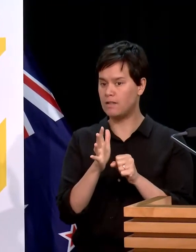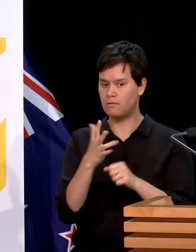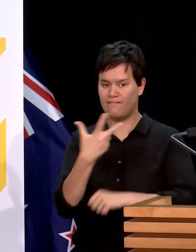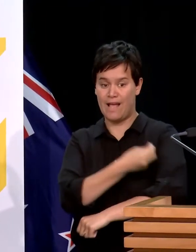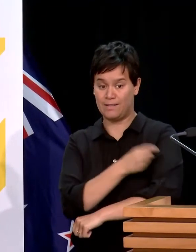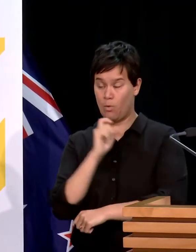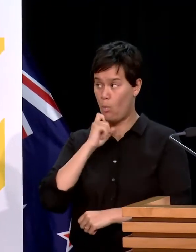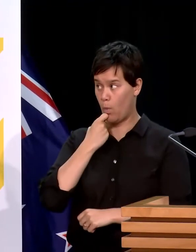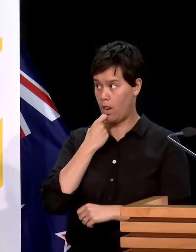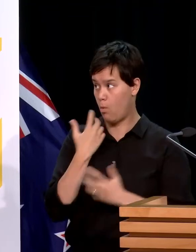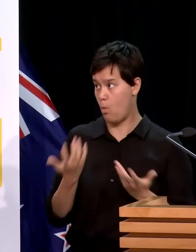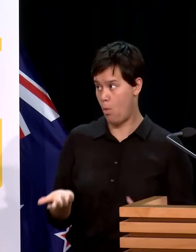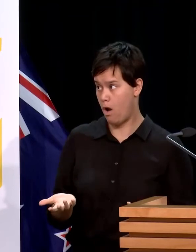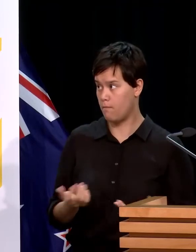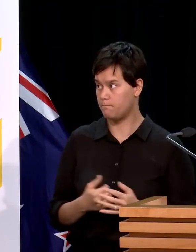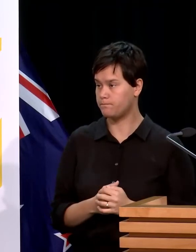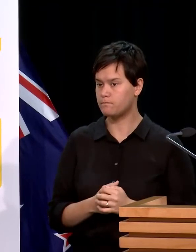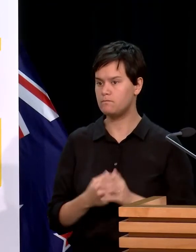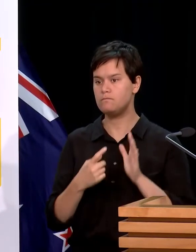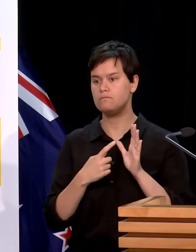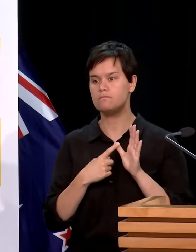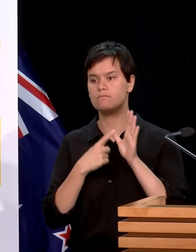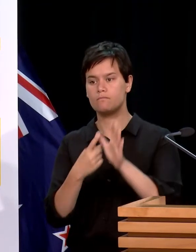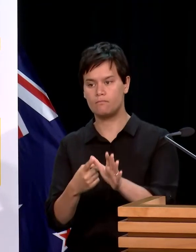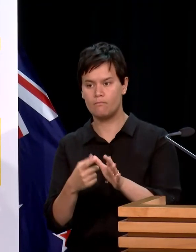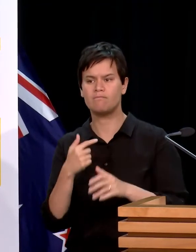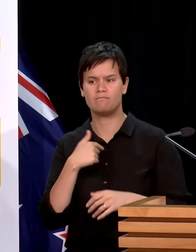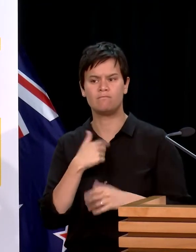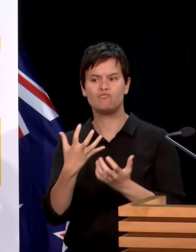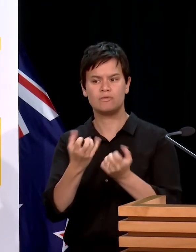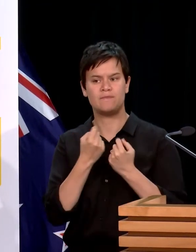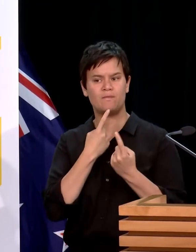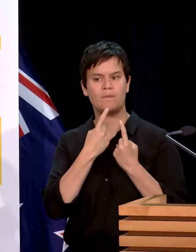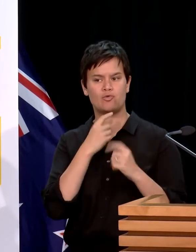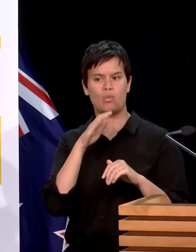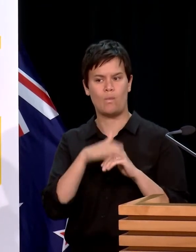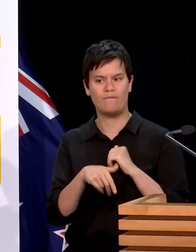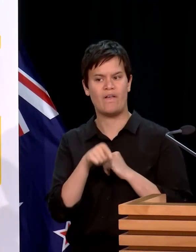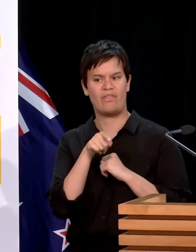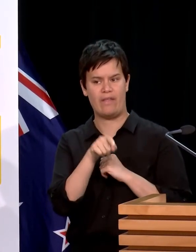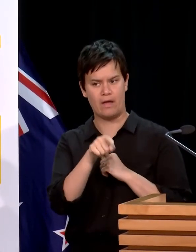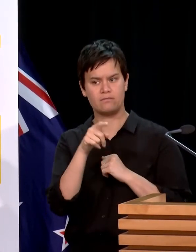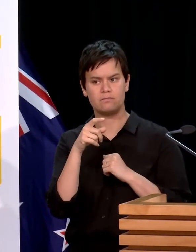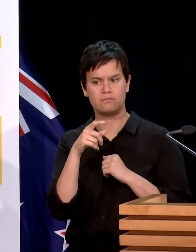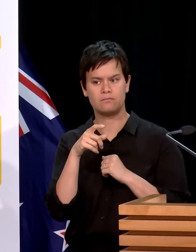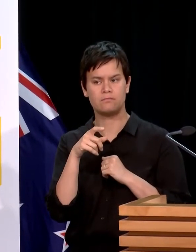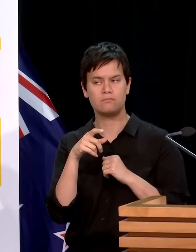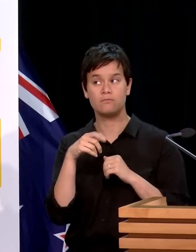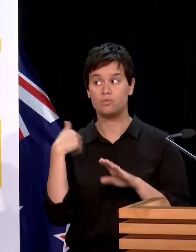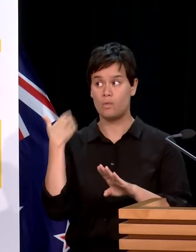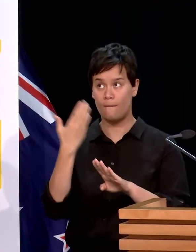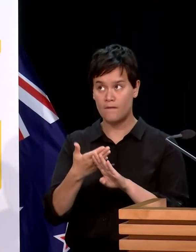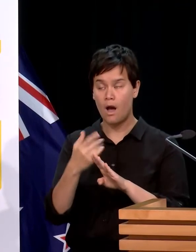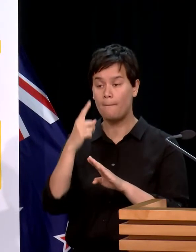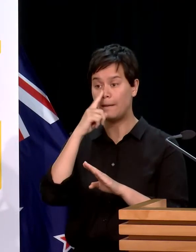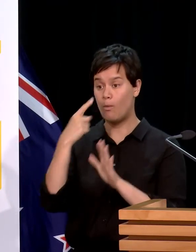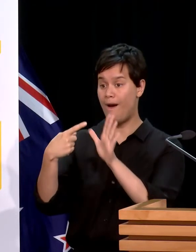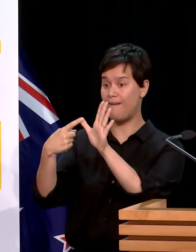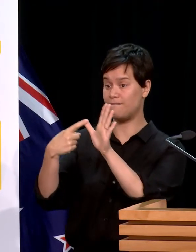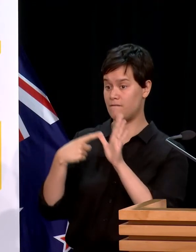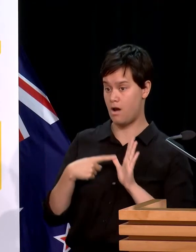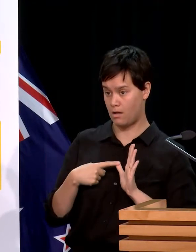vaccination. Look, I have received some correspondence about that. The advice that I've had so far is